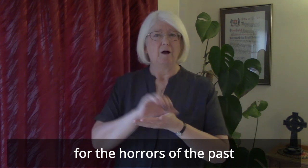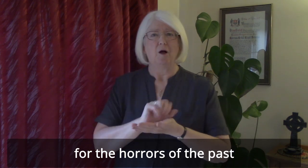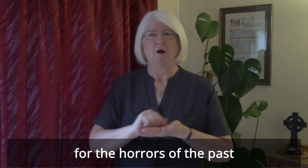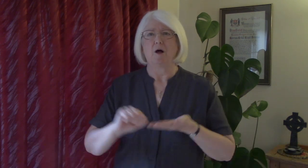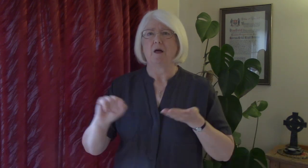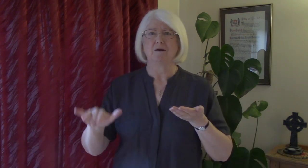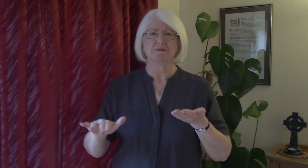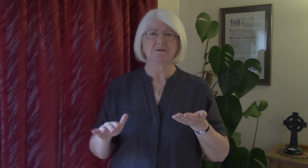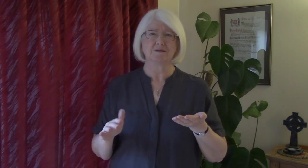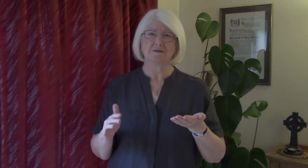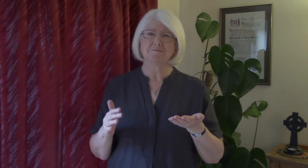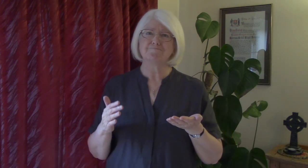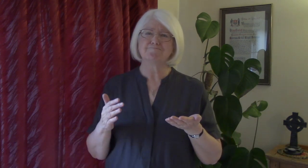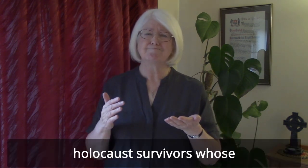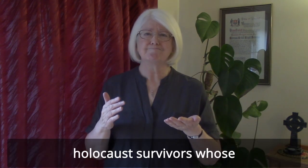the past,